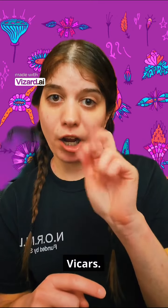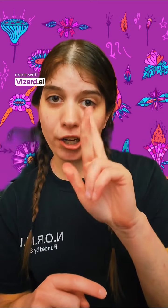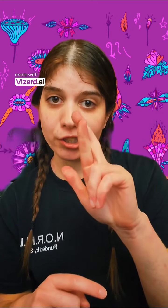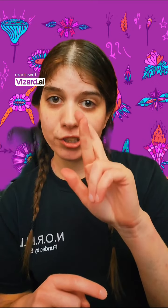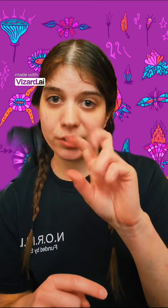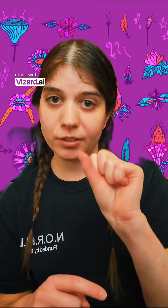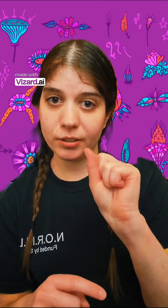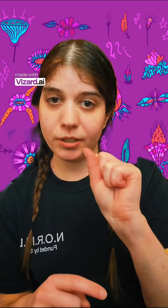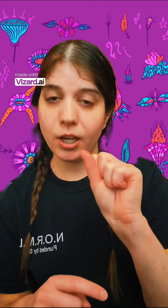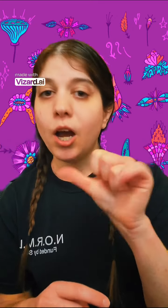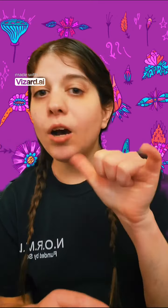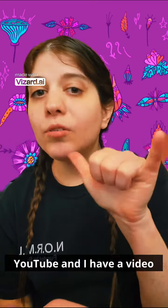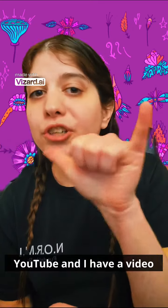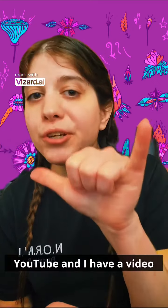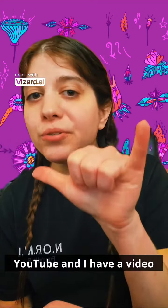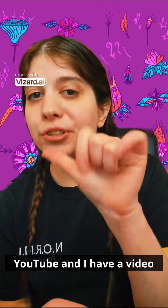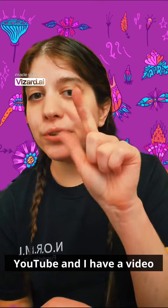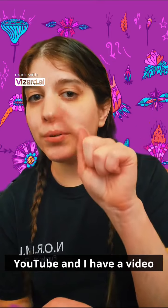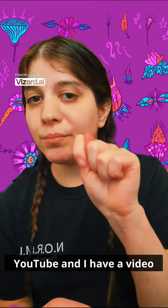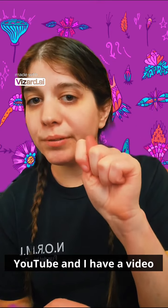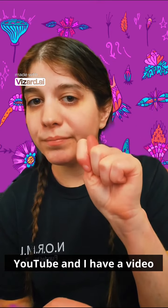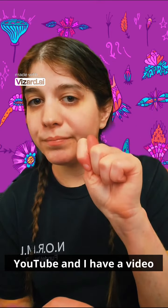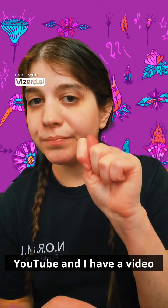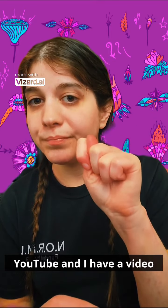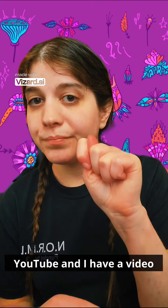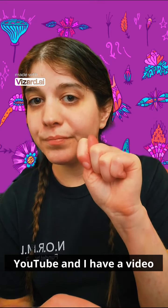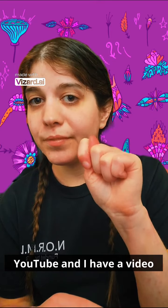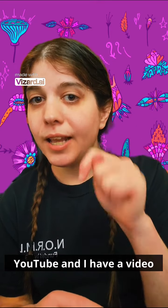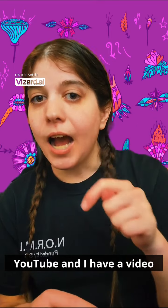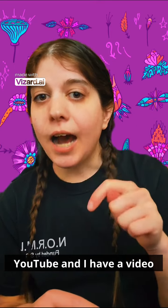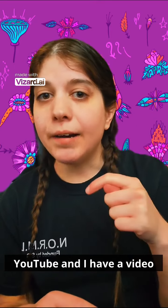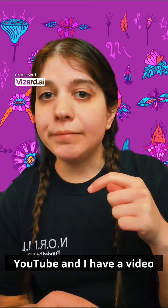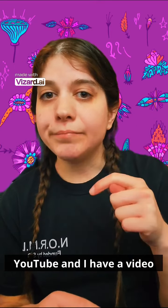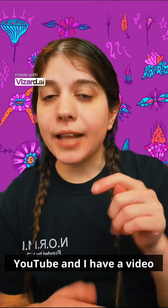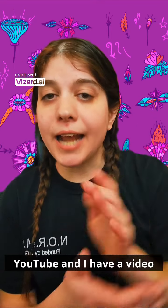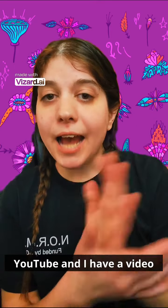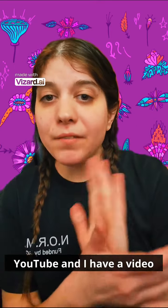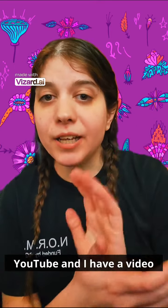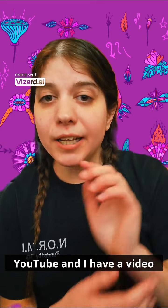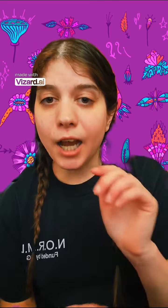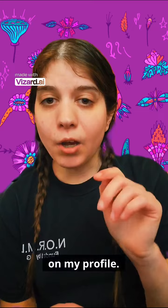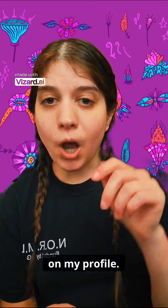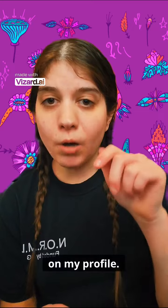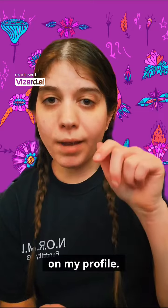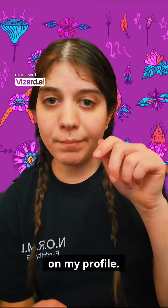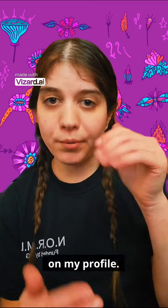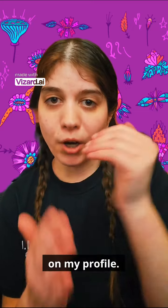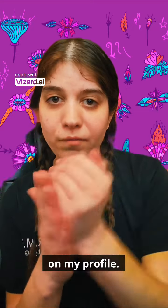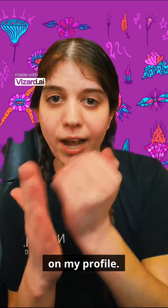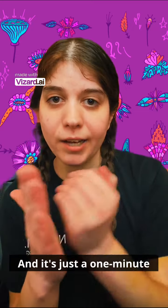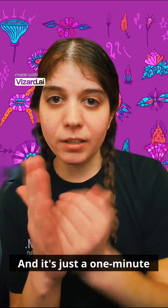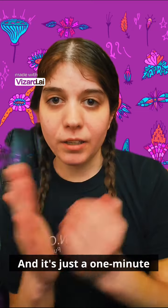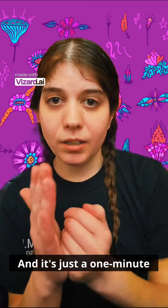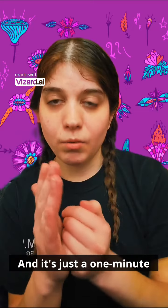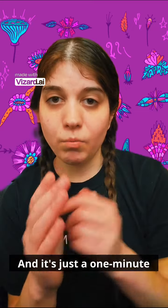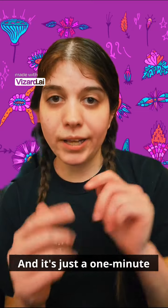Vicars on YouTube. And I have a video on my profile and it's